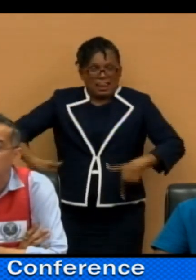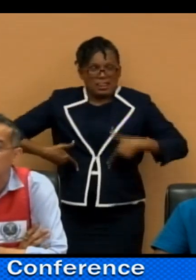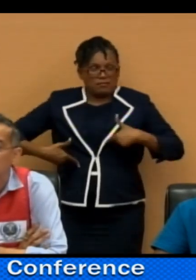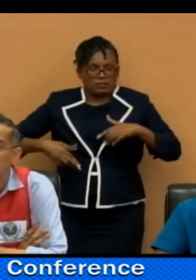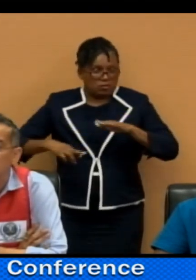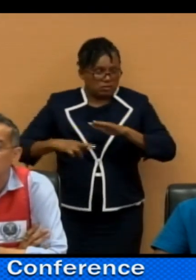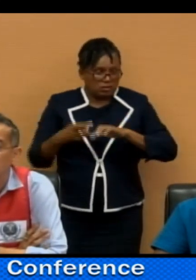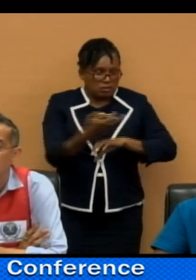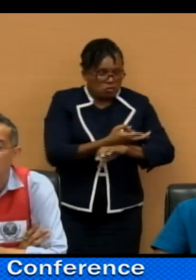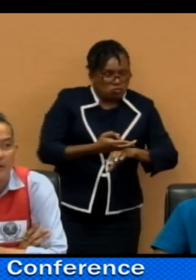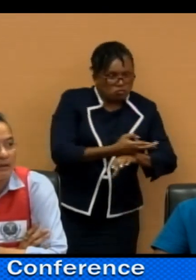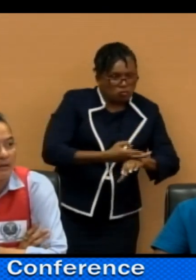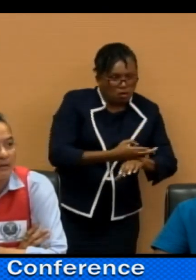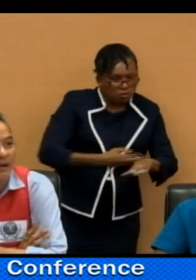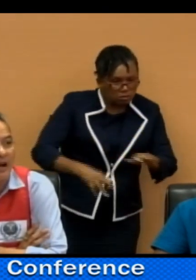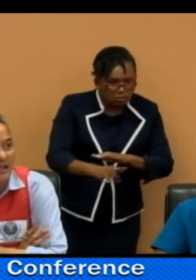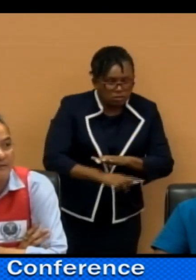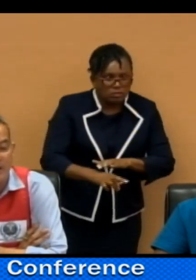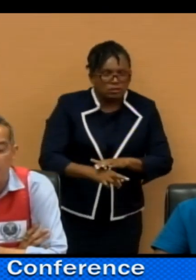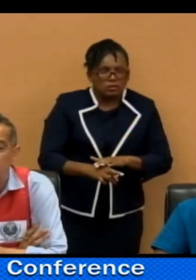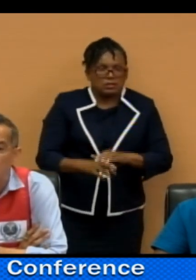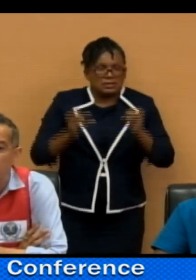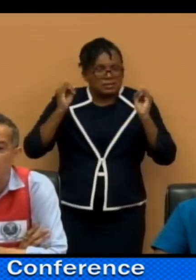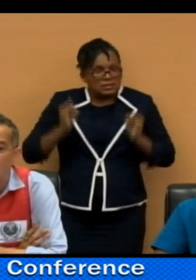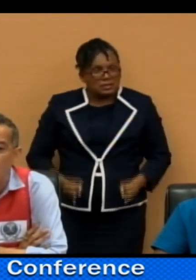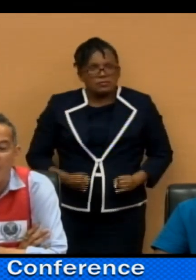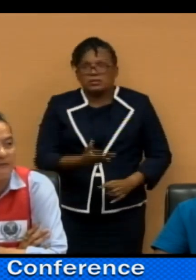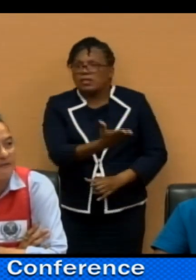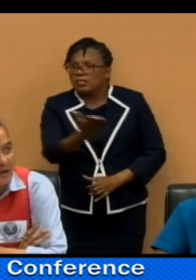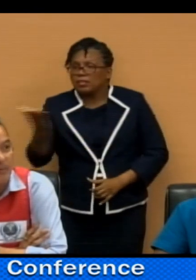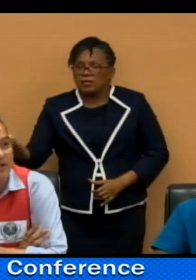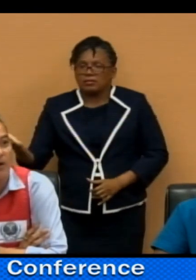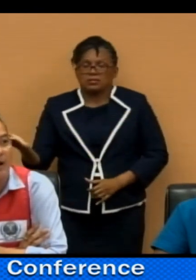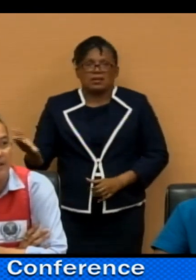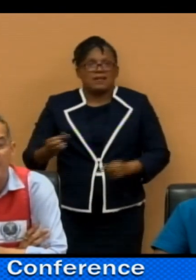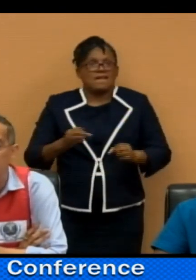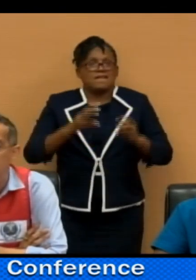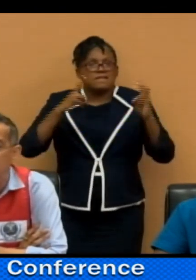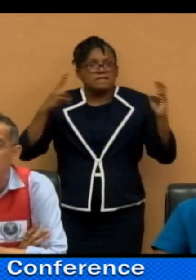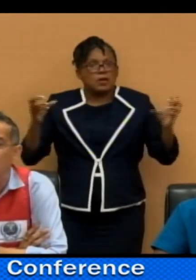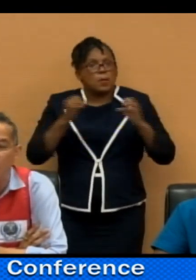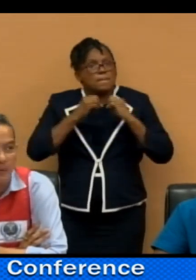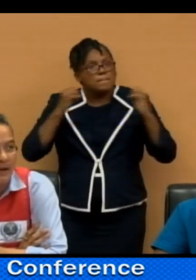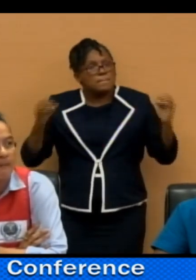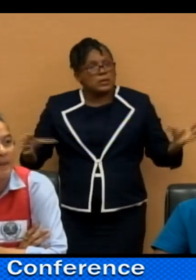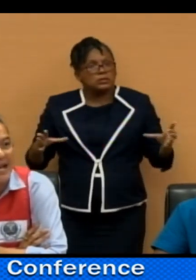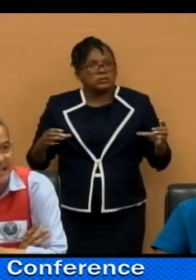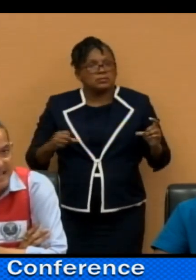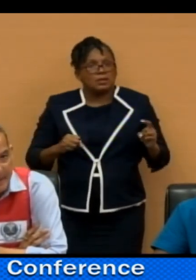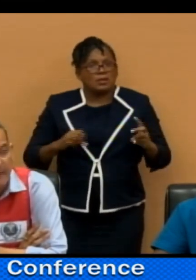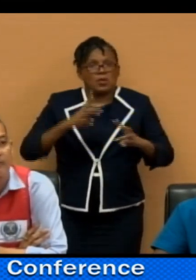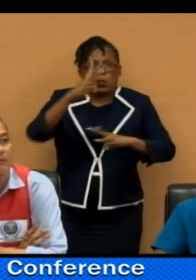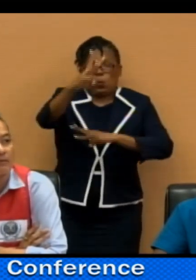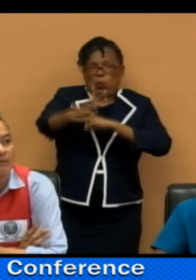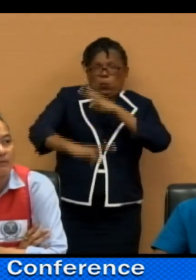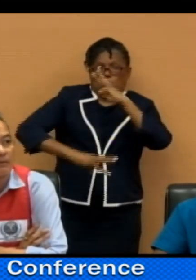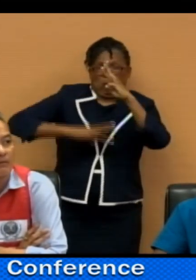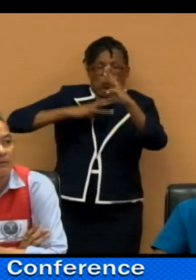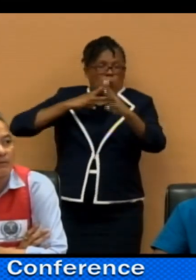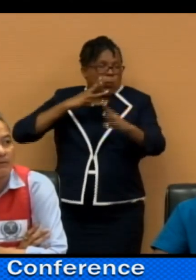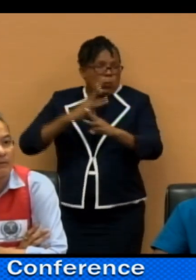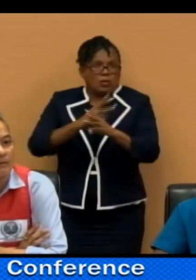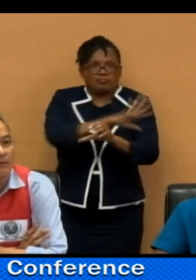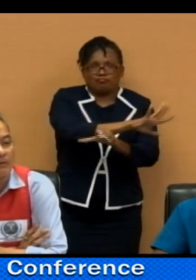months. There are individuals out there who are very much aware that this is a global pandemic.